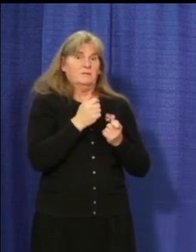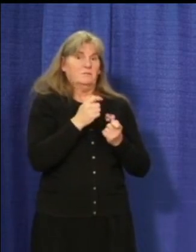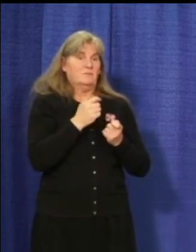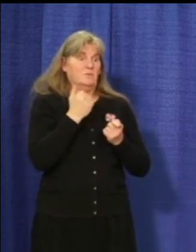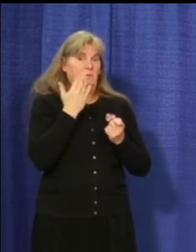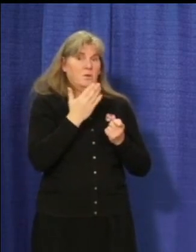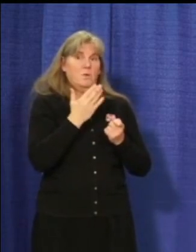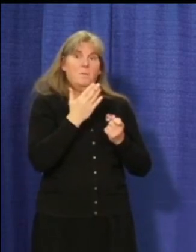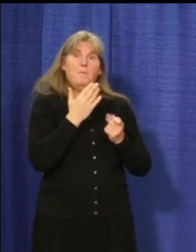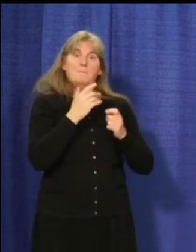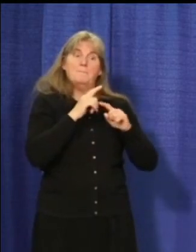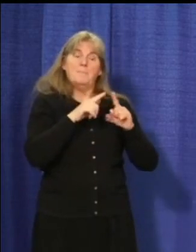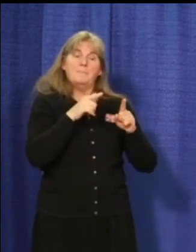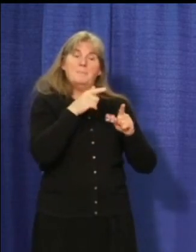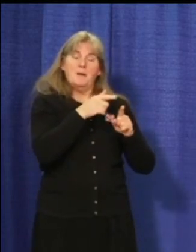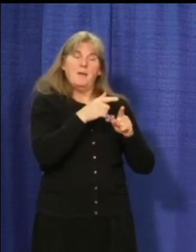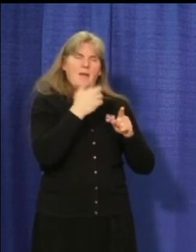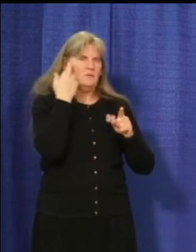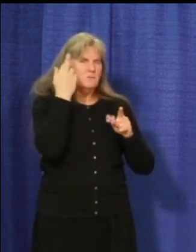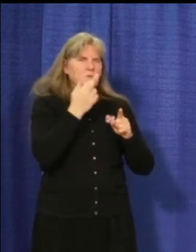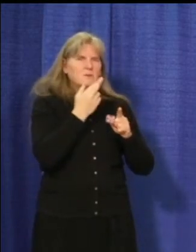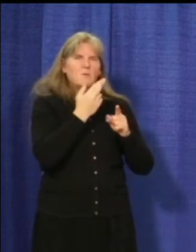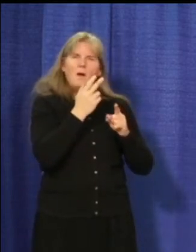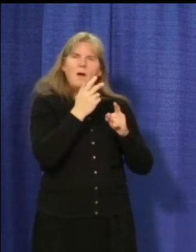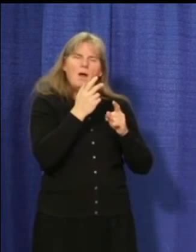is why we do as careful an